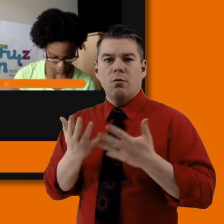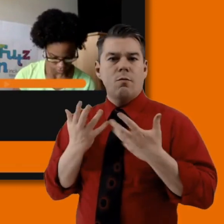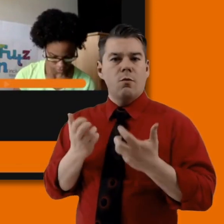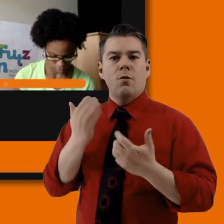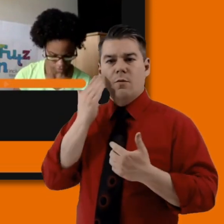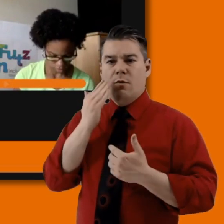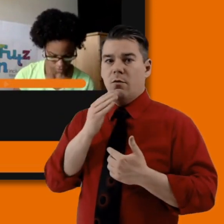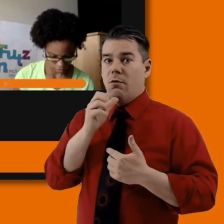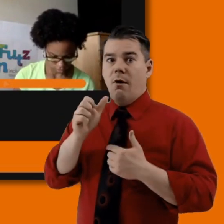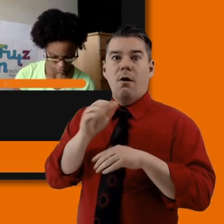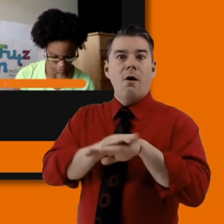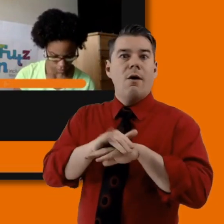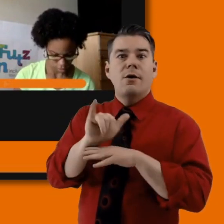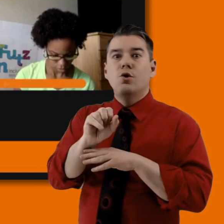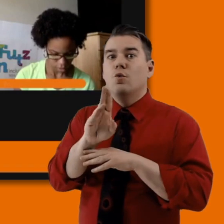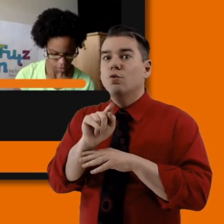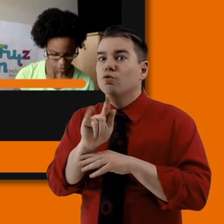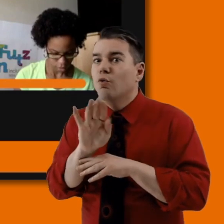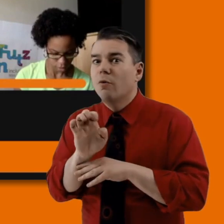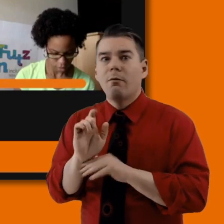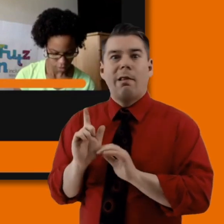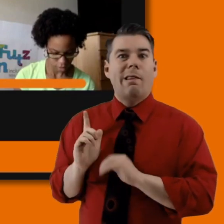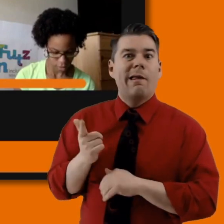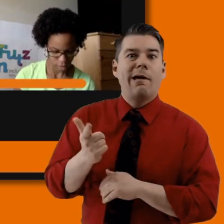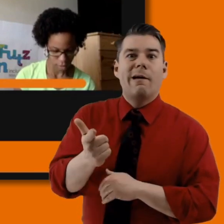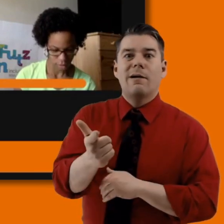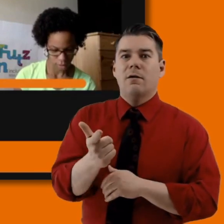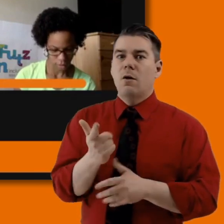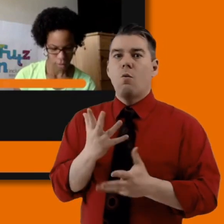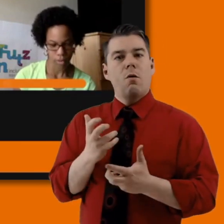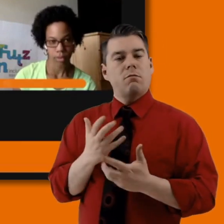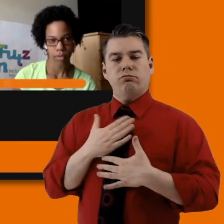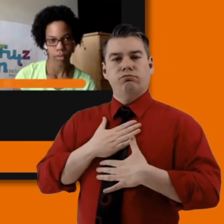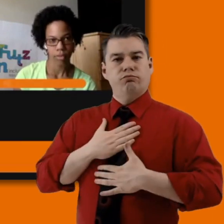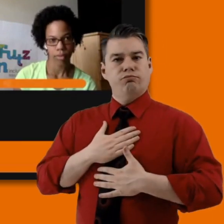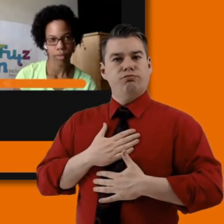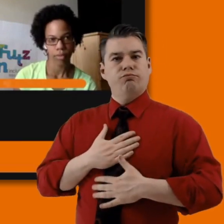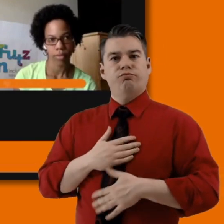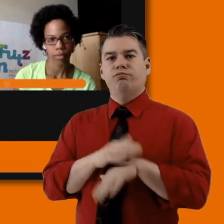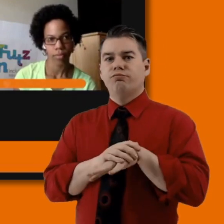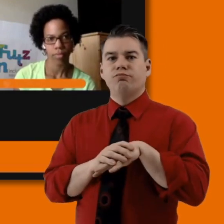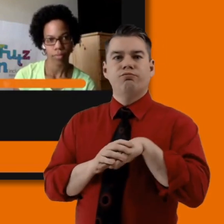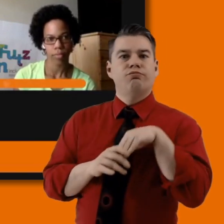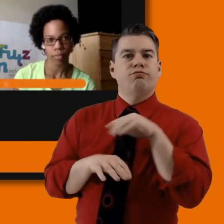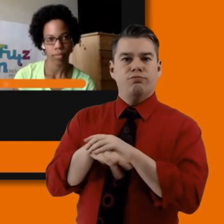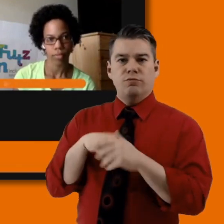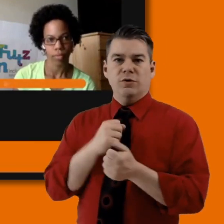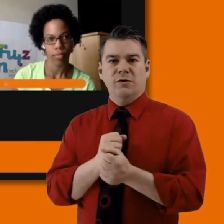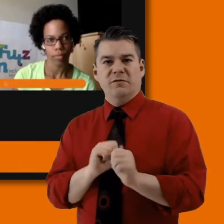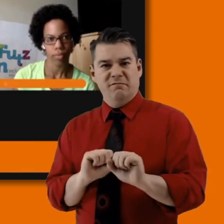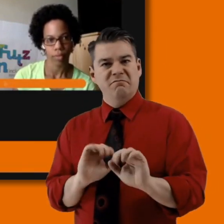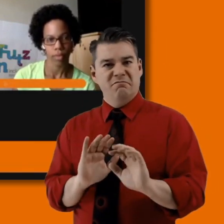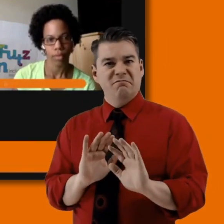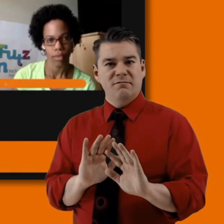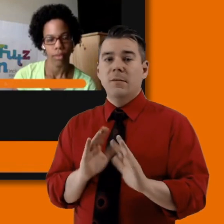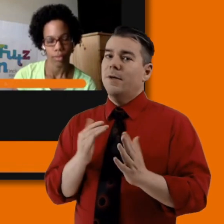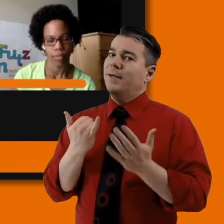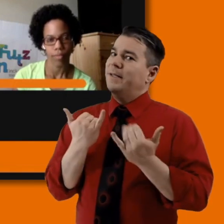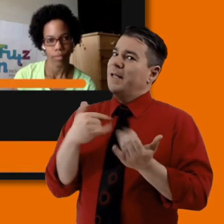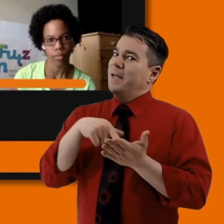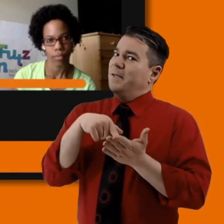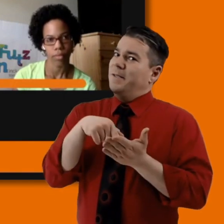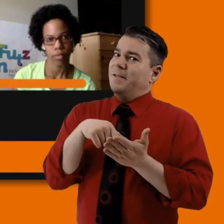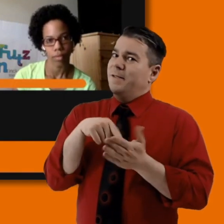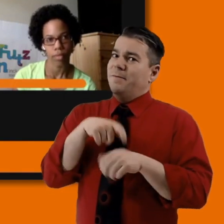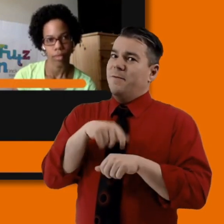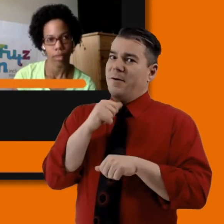that it's not going to end up on YouTube somewhere down the road. We just want people to feel like they're in a very safe place. So this time we're not going to